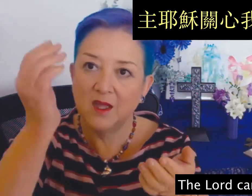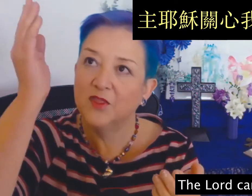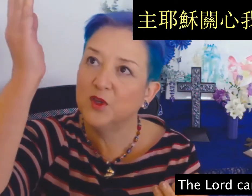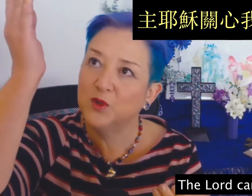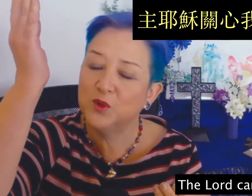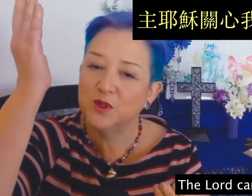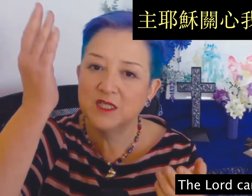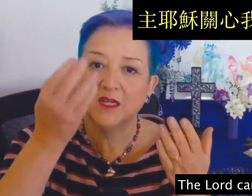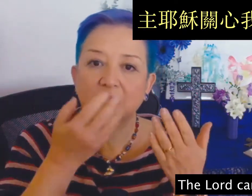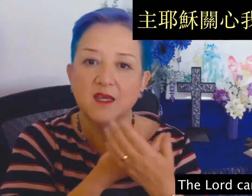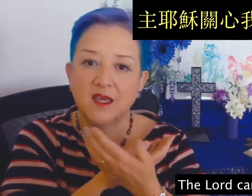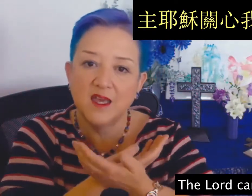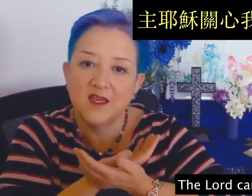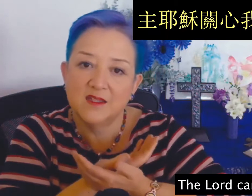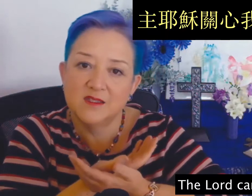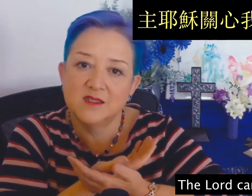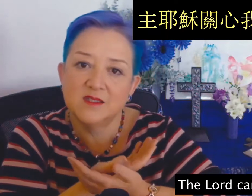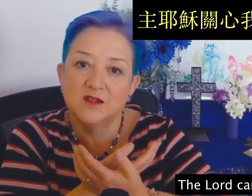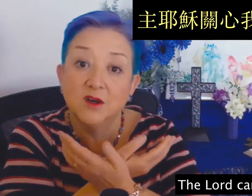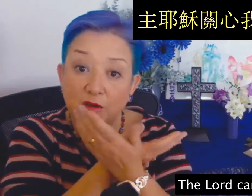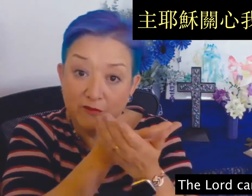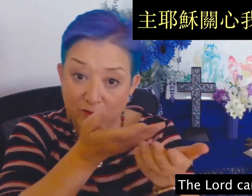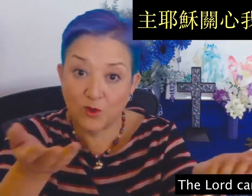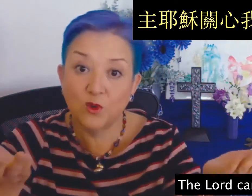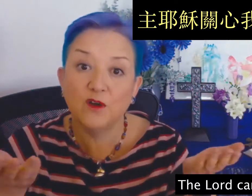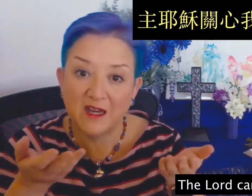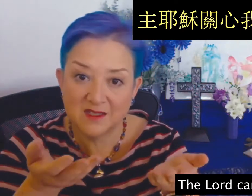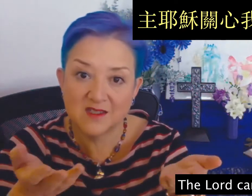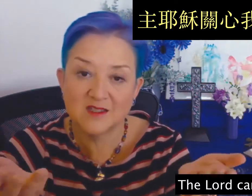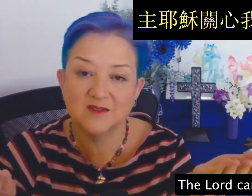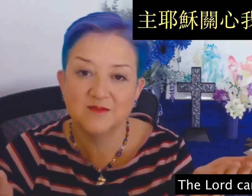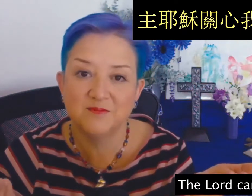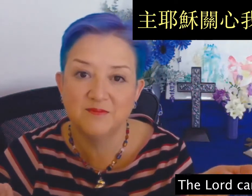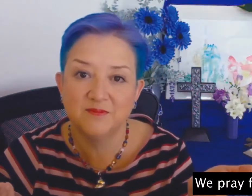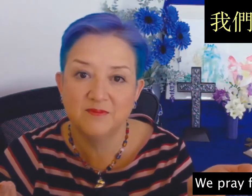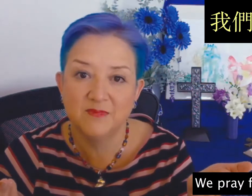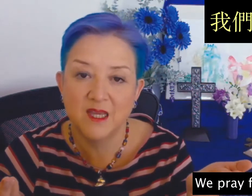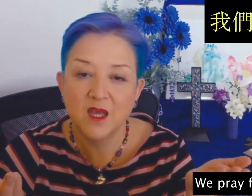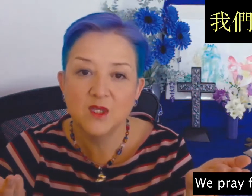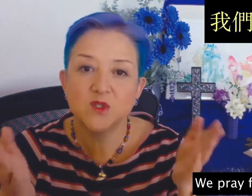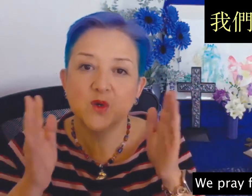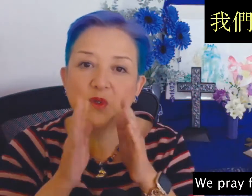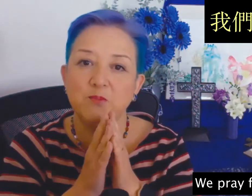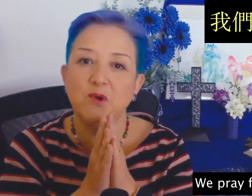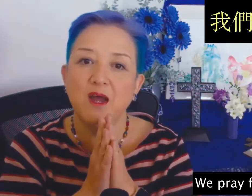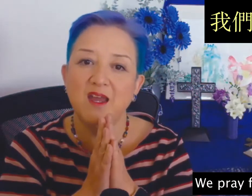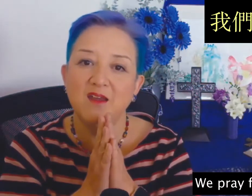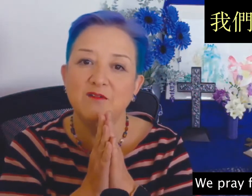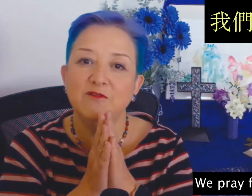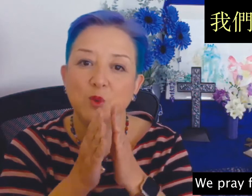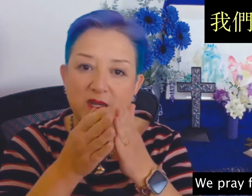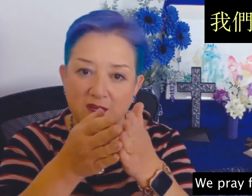The Lord cares for all of us. So we pray for one